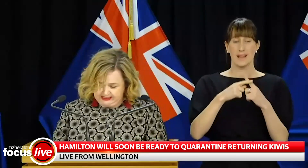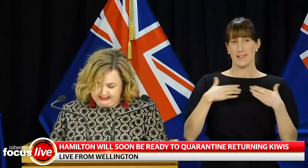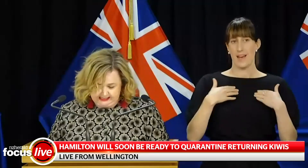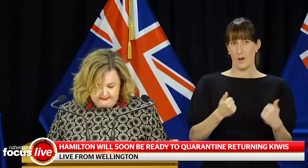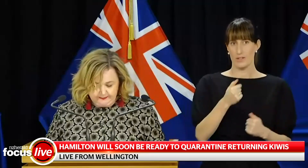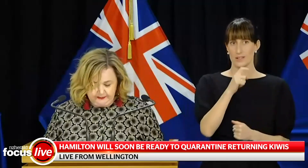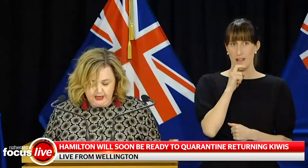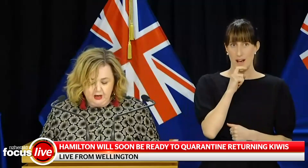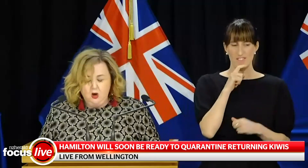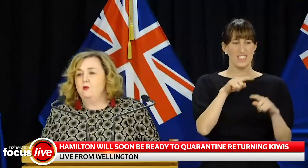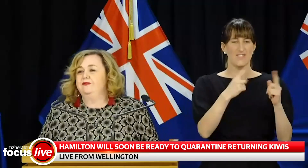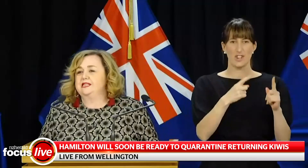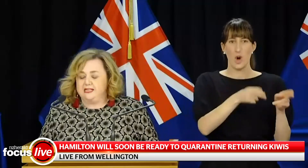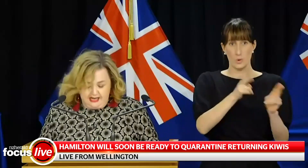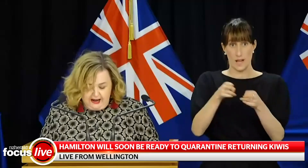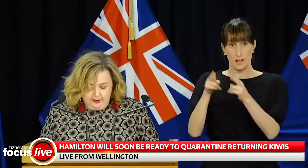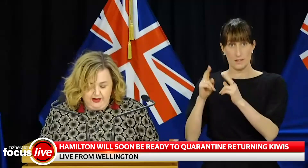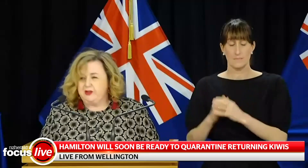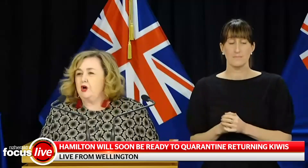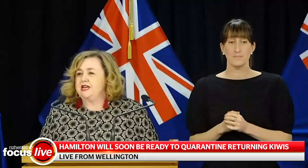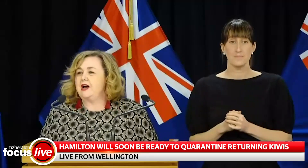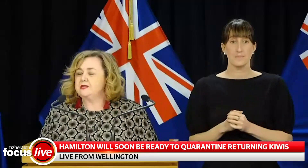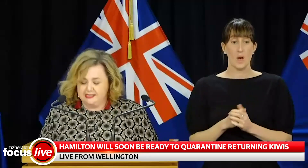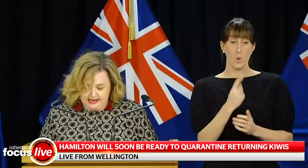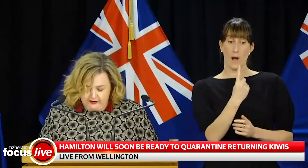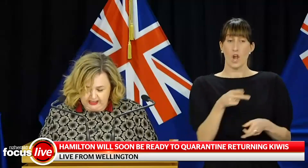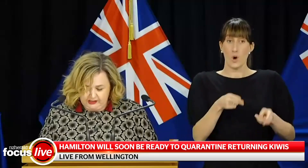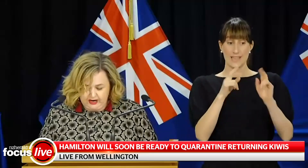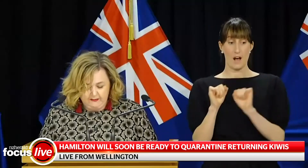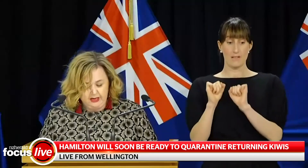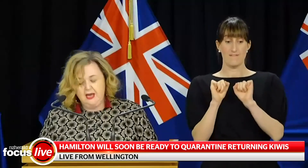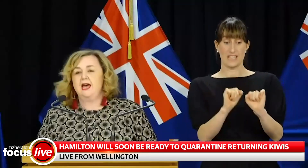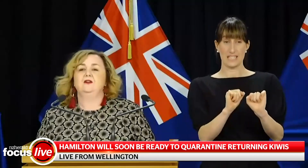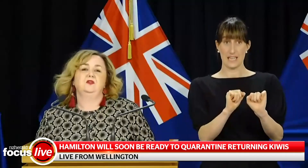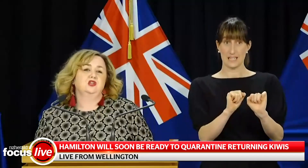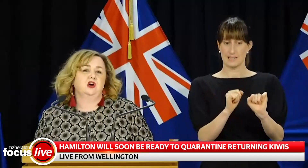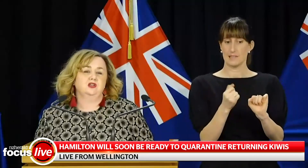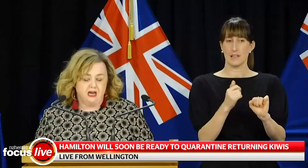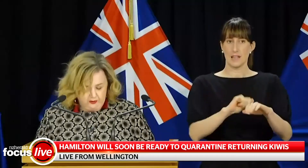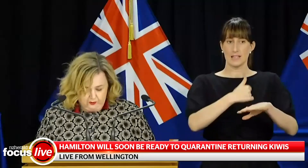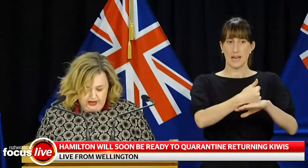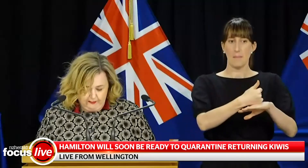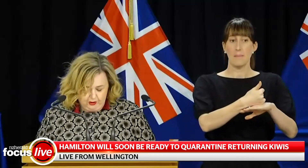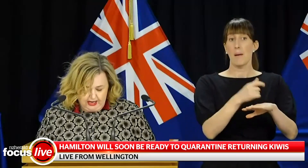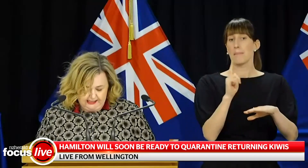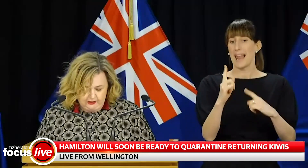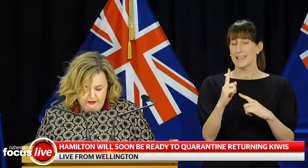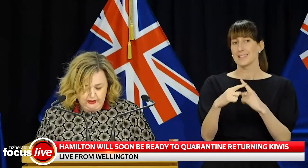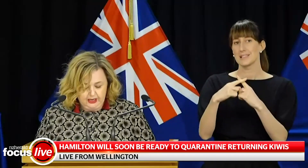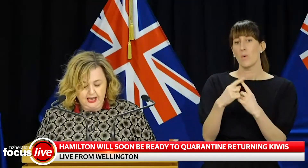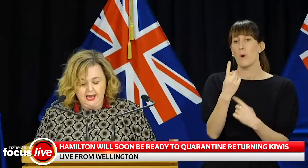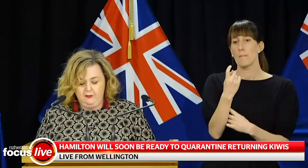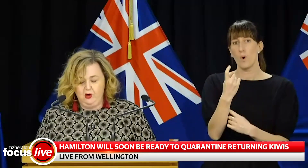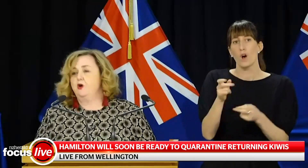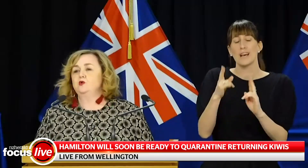the facilities. We visited one of the hotels that is currently stood up and a future hotel that will come online